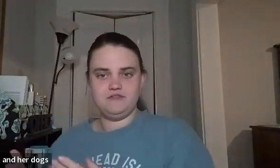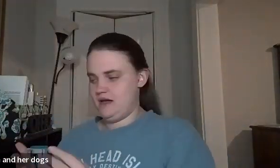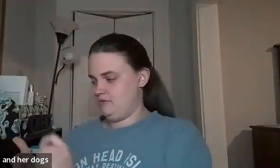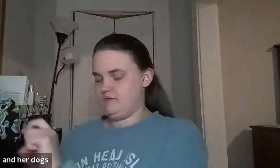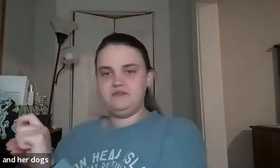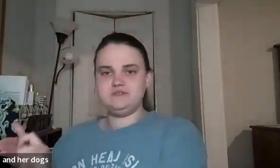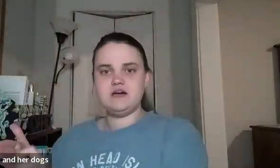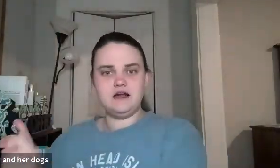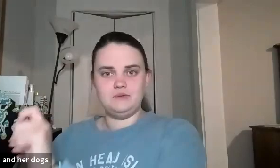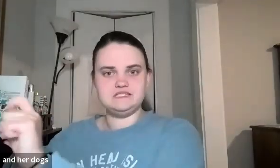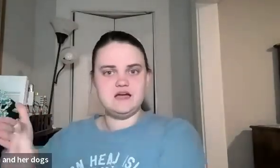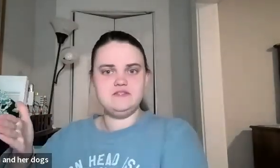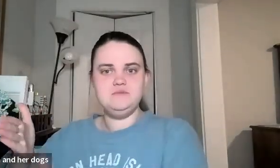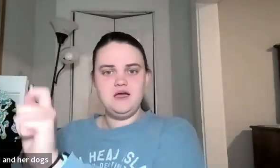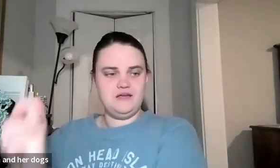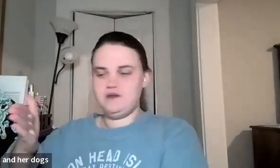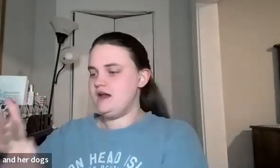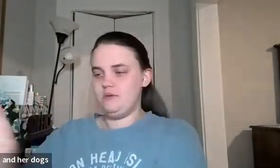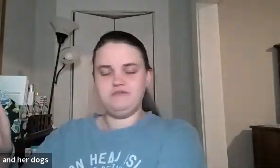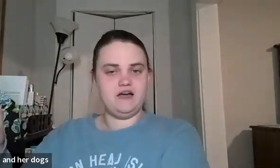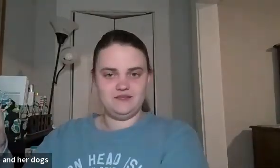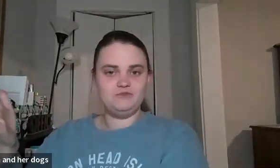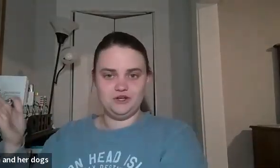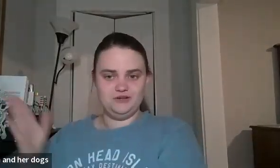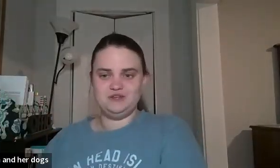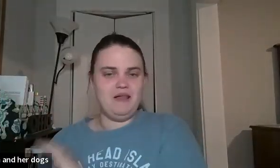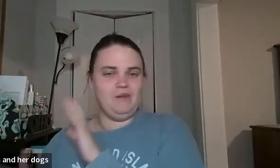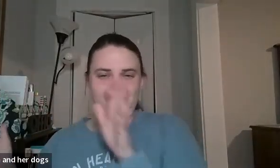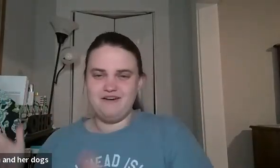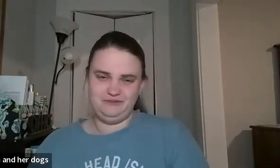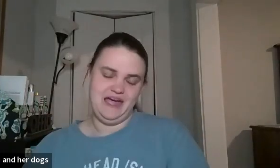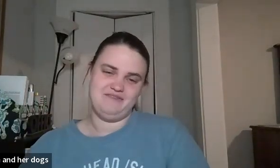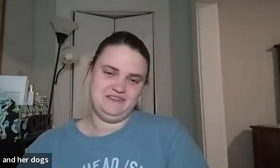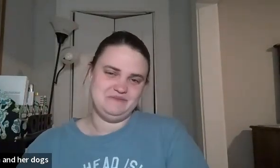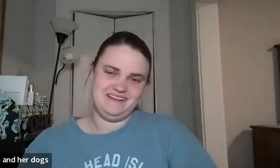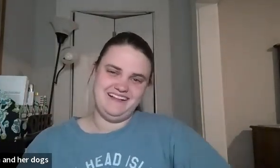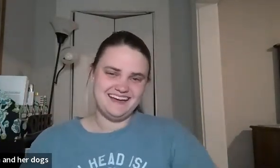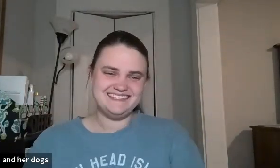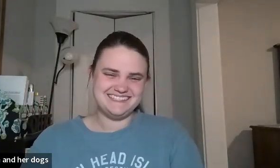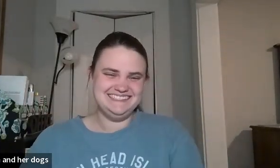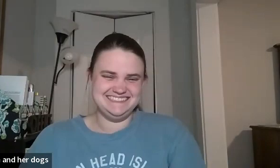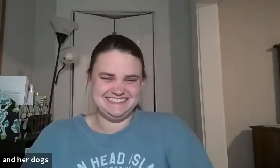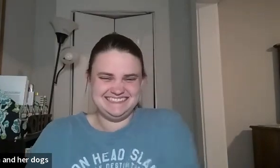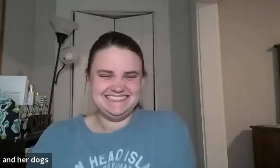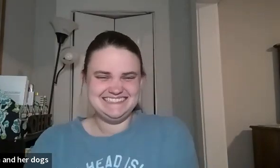them. I will write them down. I will sign them. If not, I will find them for you. So I love having them in the class.